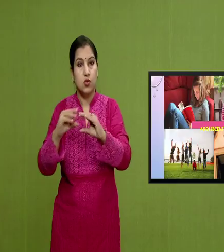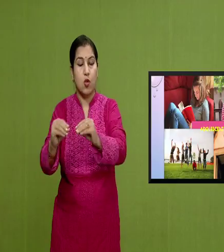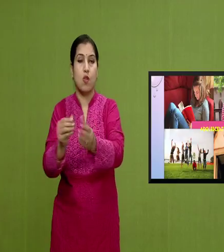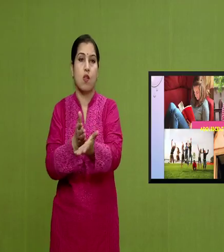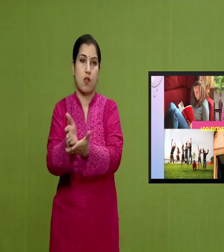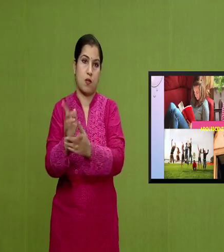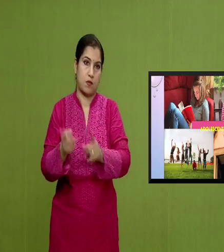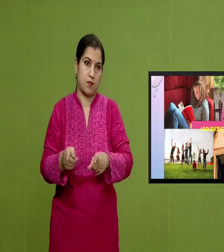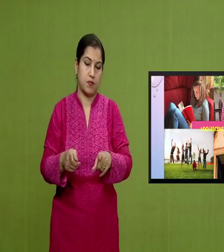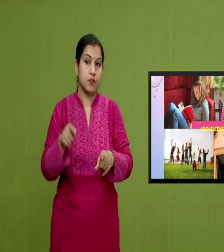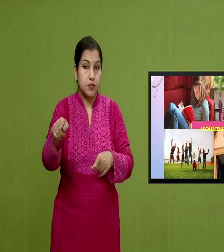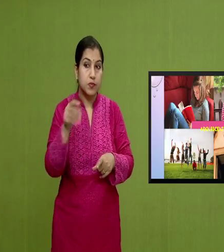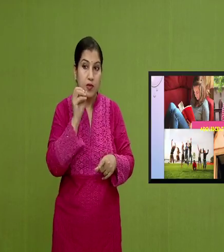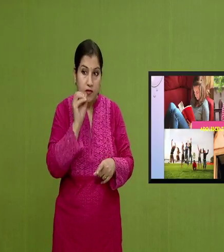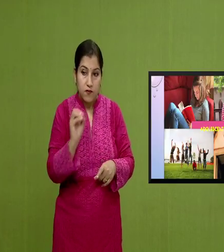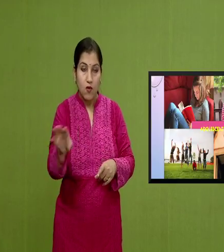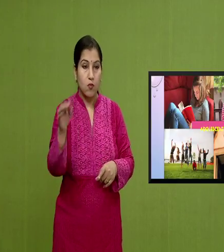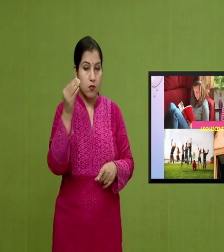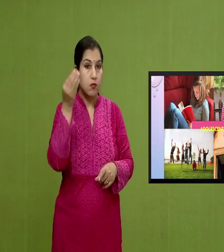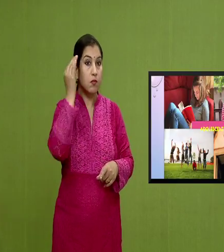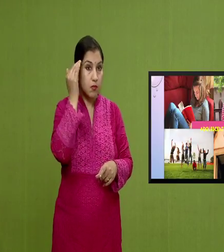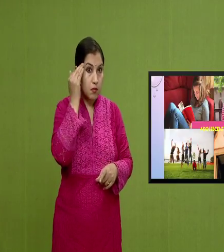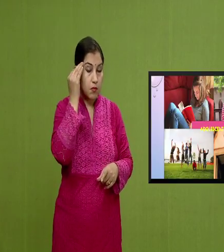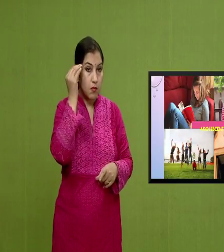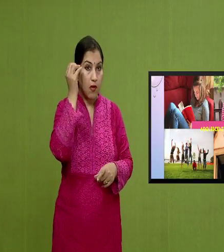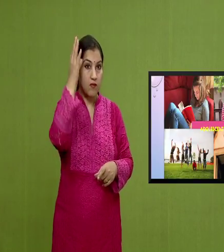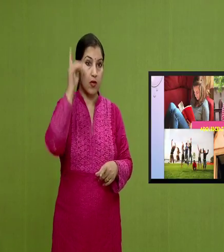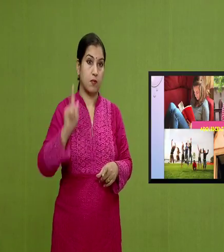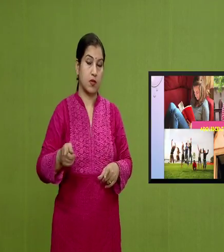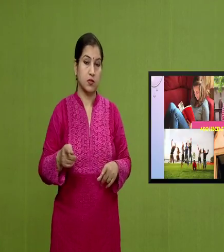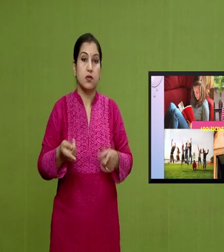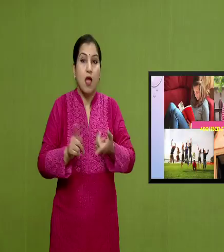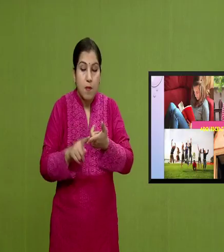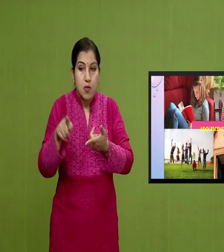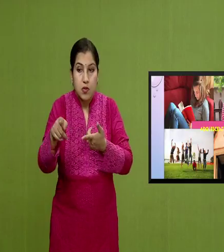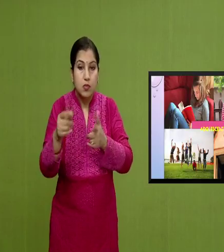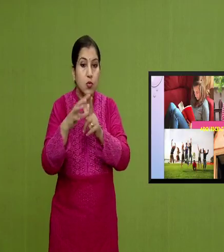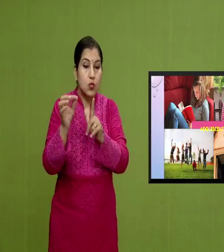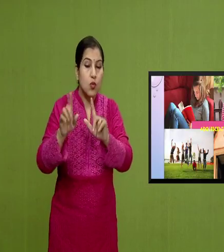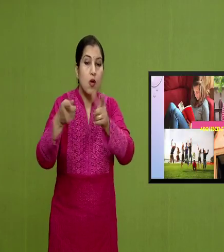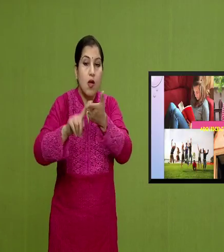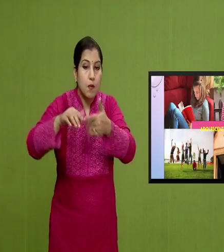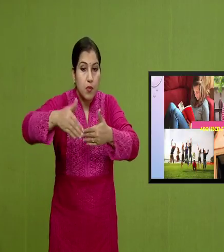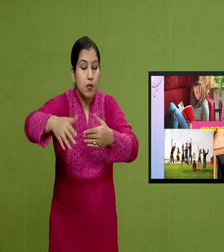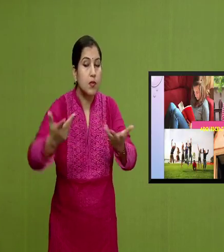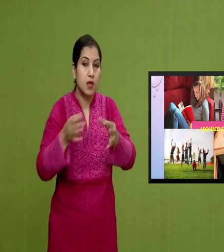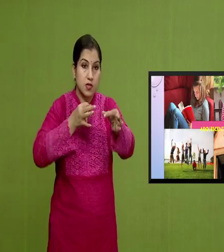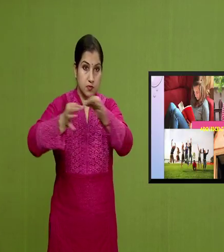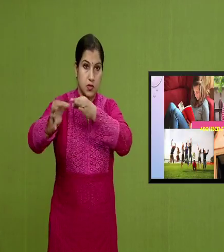them aware of consequences of actions, and allow them to make decisions